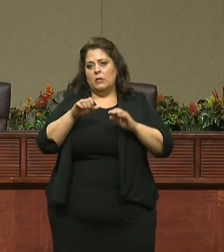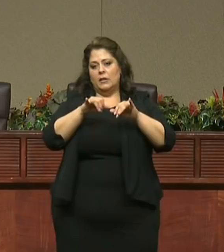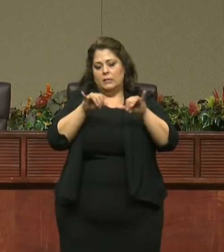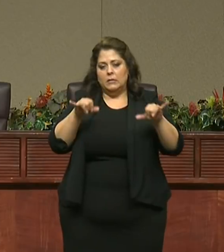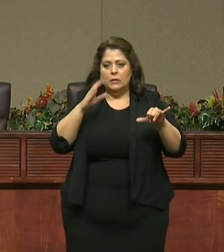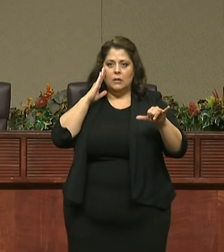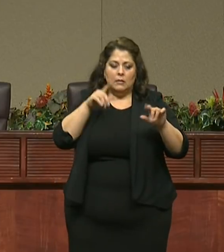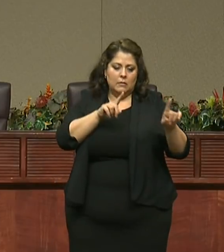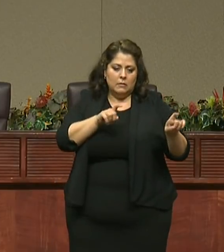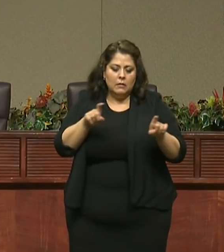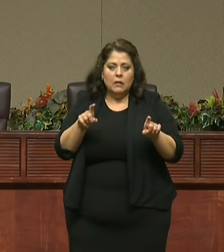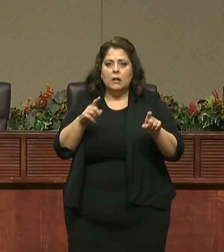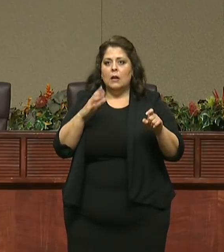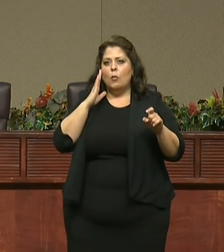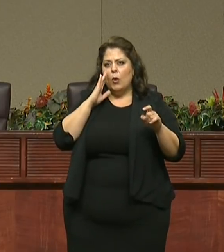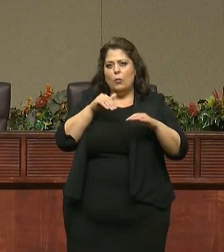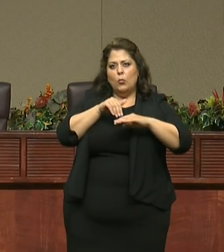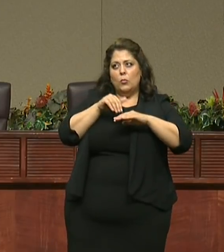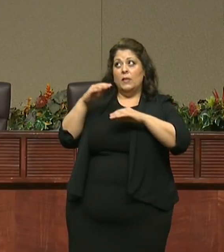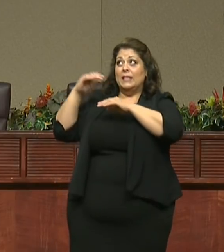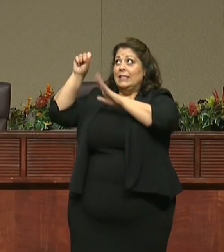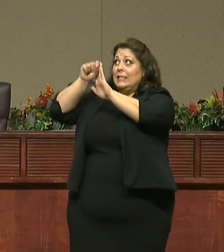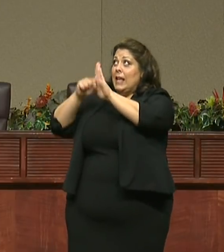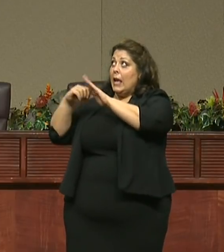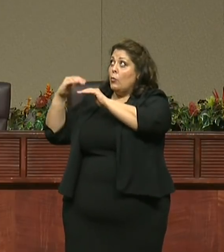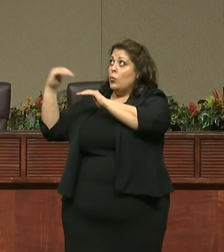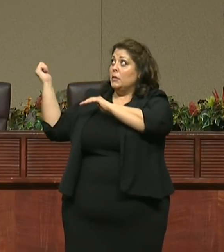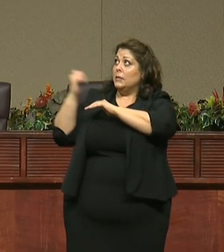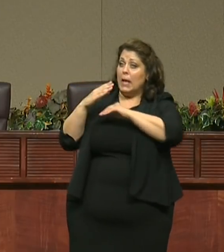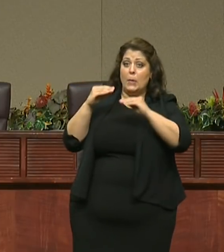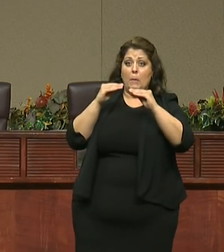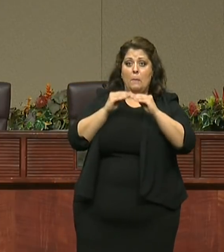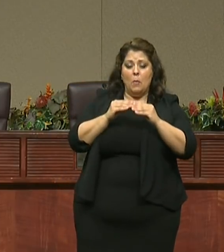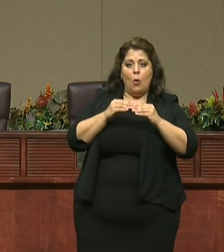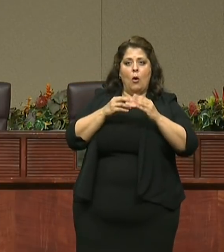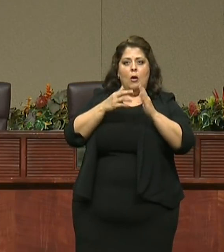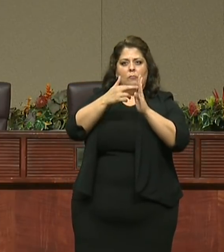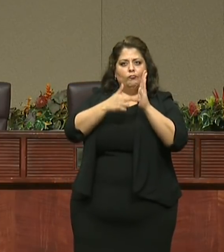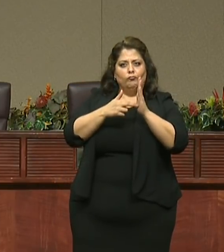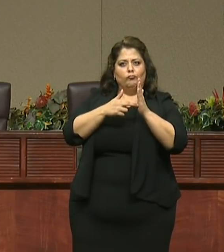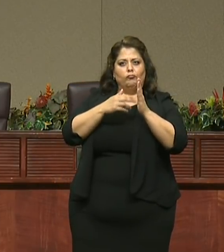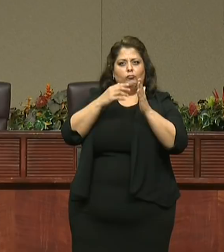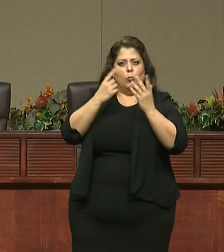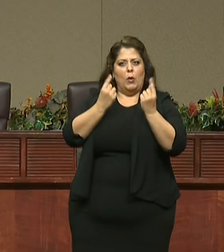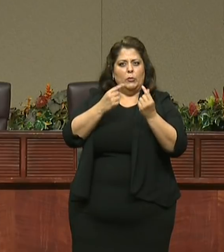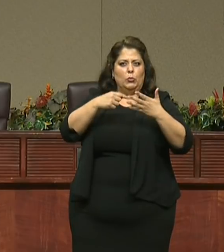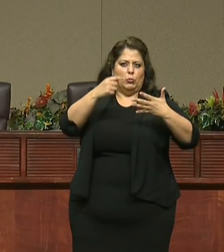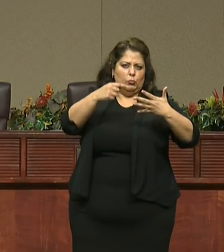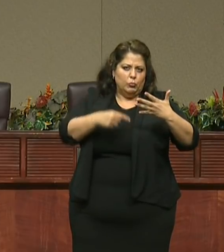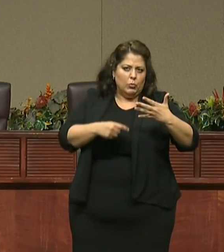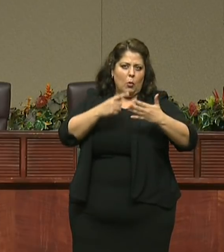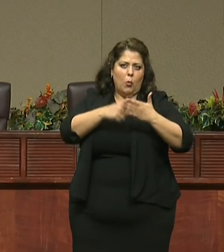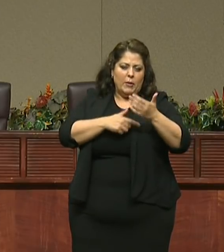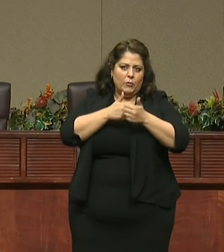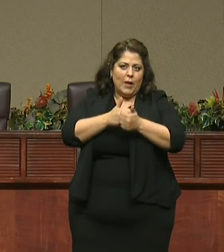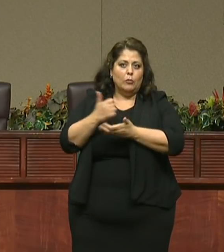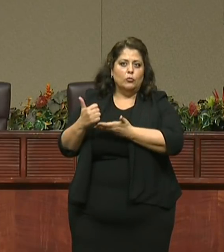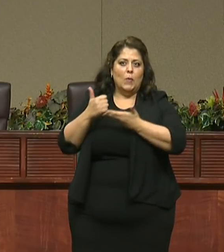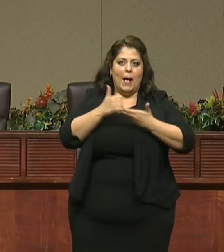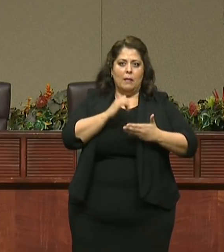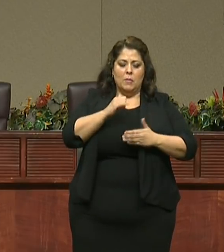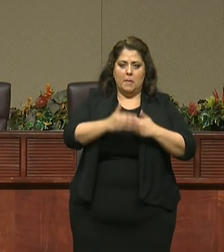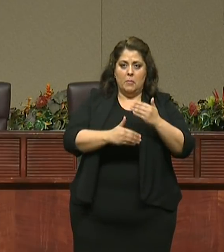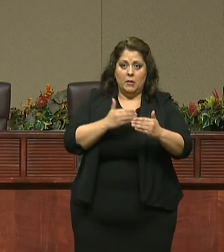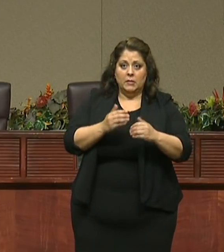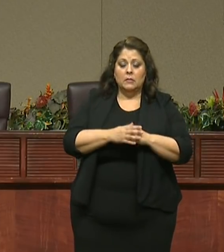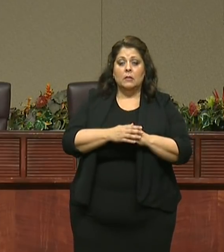send guidance for us in how to assess in those situations. But that's why we have insisted